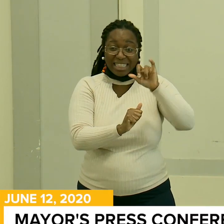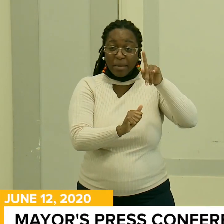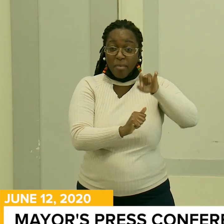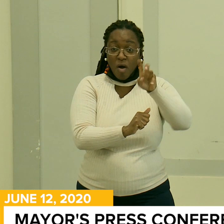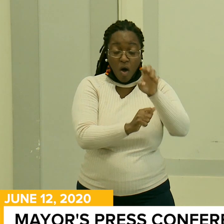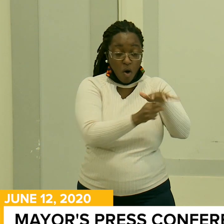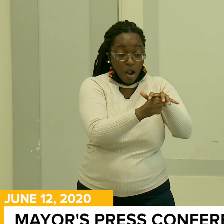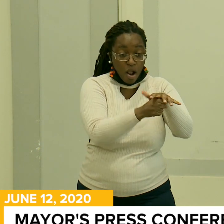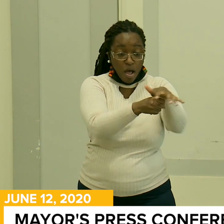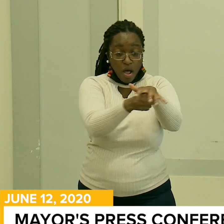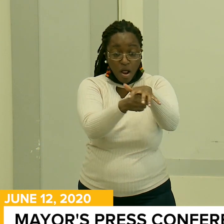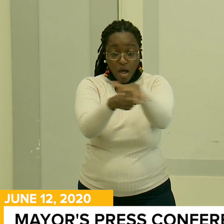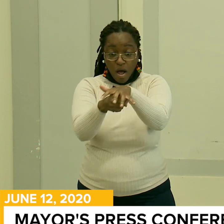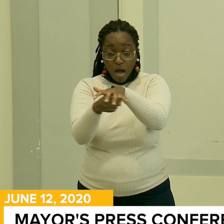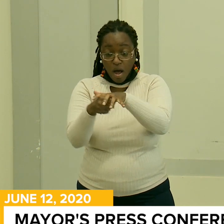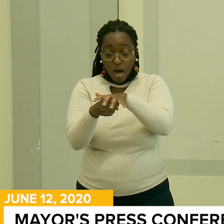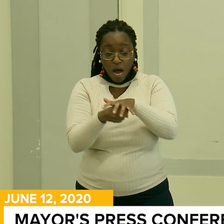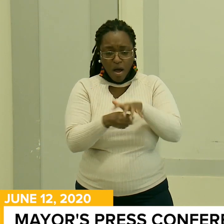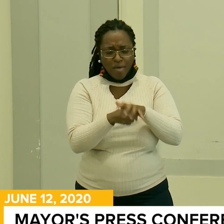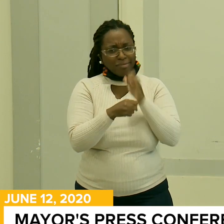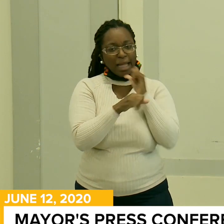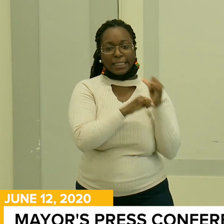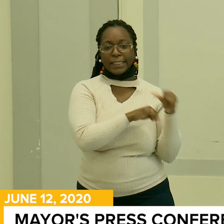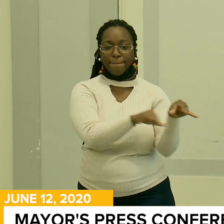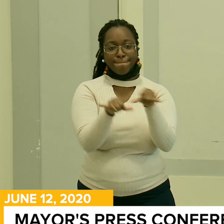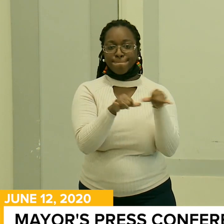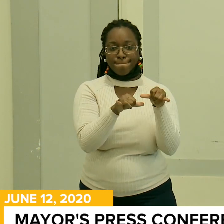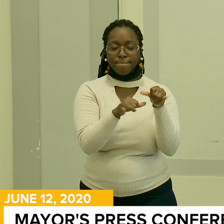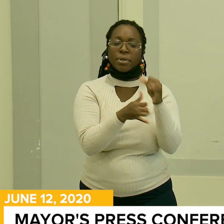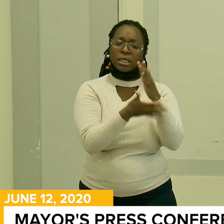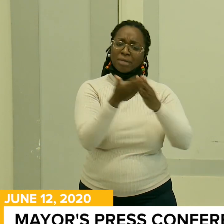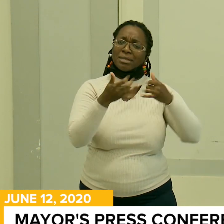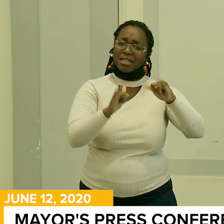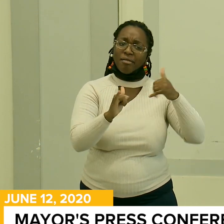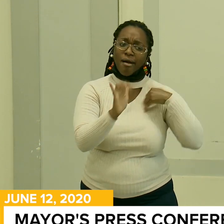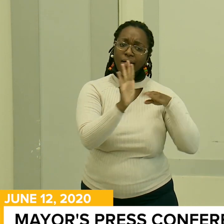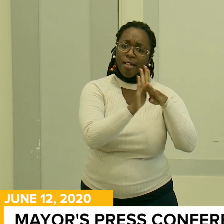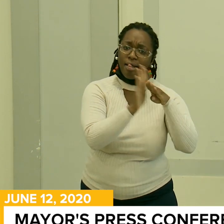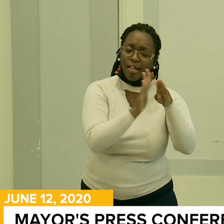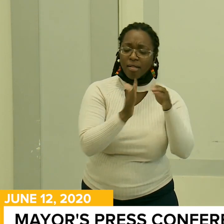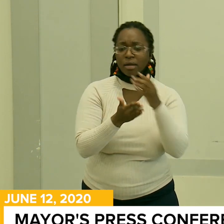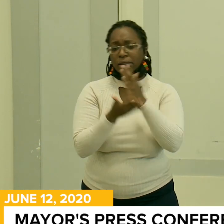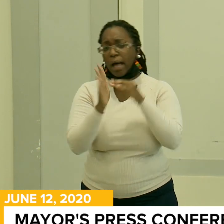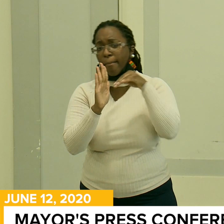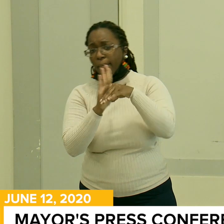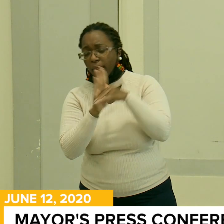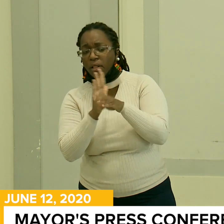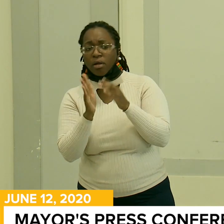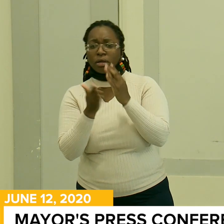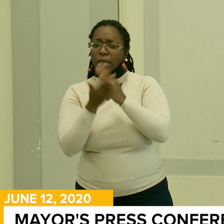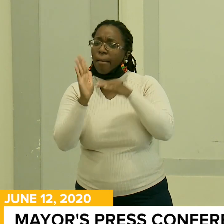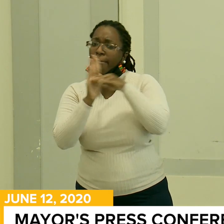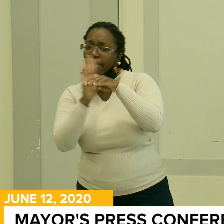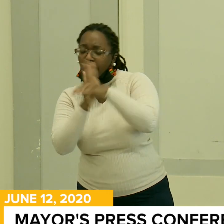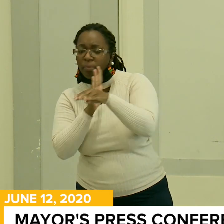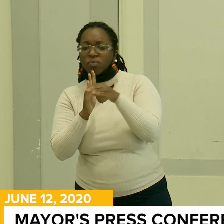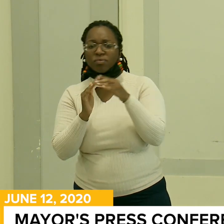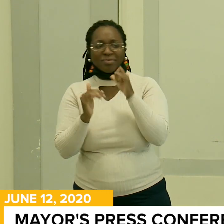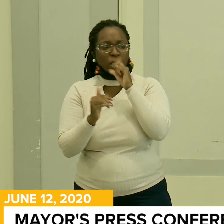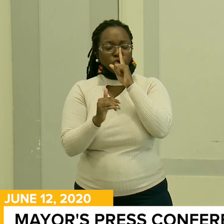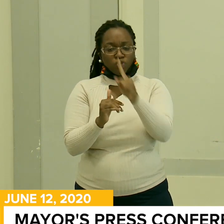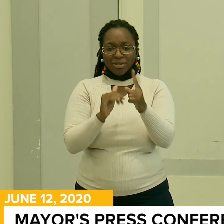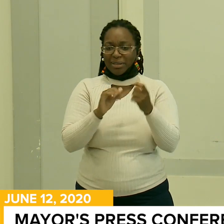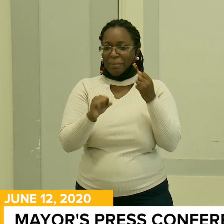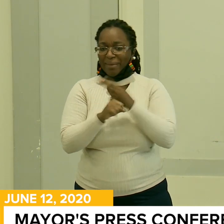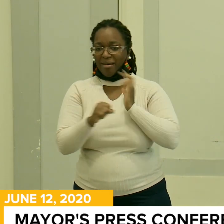of our zip codes continue to see high test positivity rates well above the state and citywide average. This just highlights the medical disparities